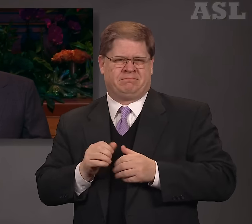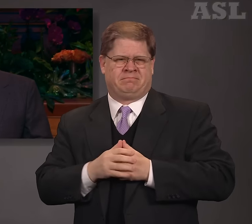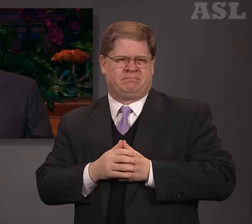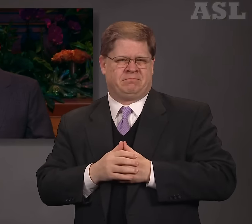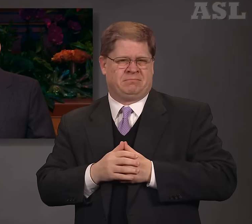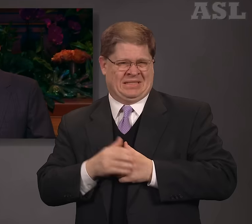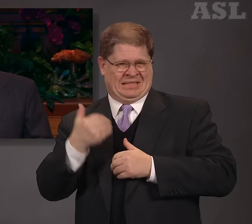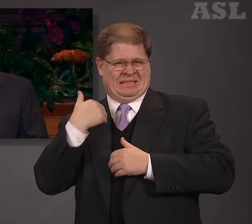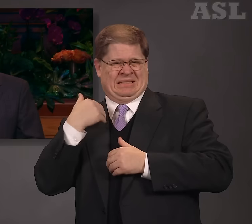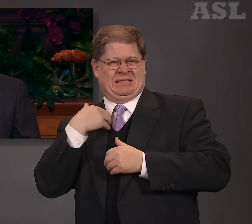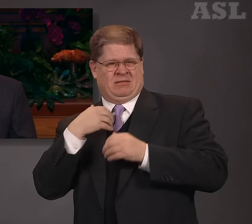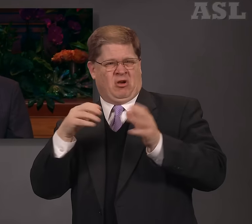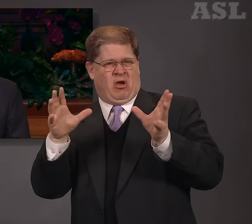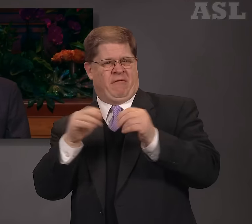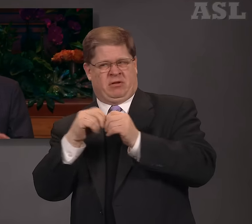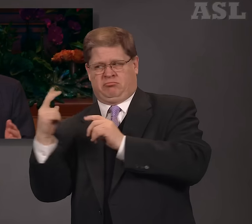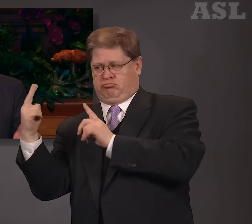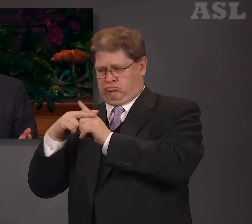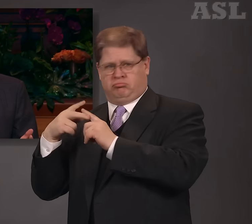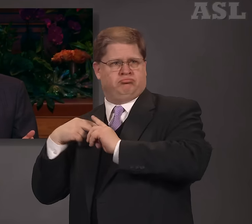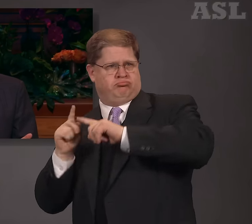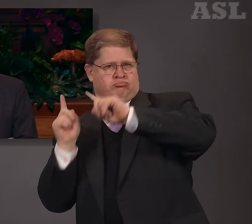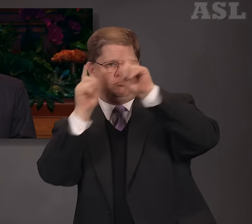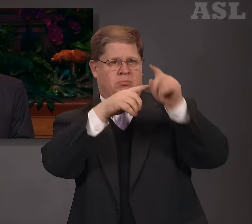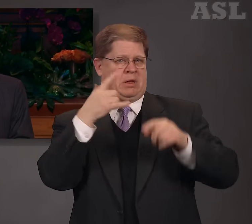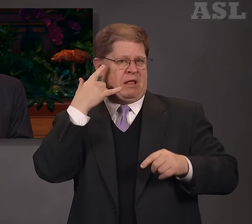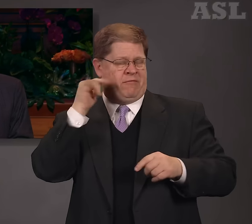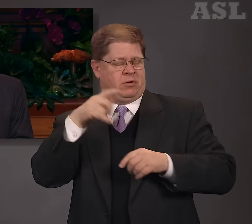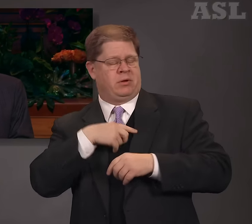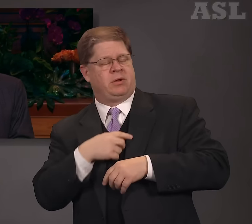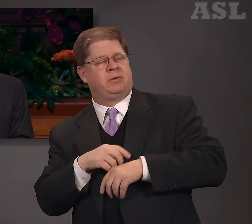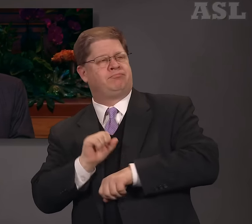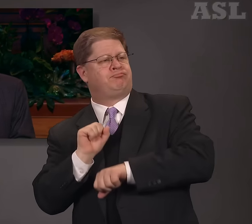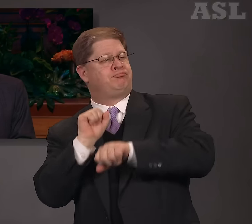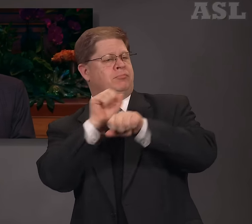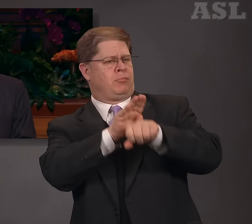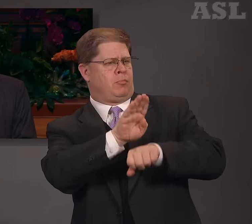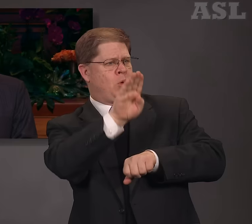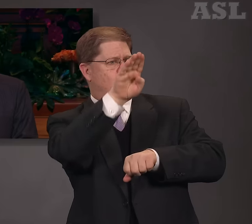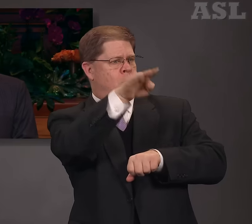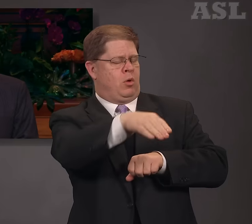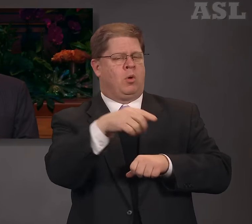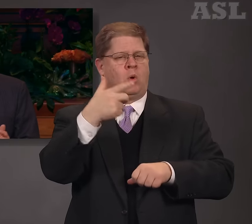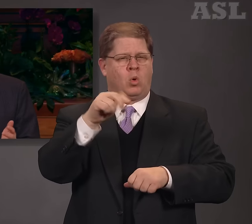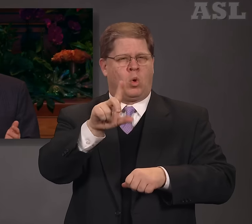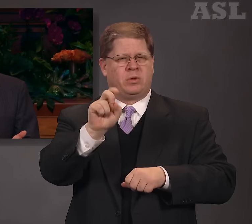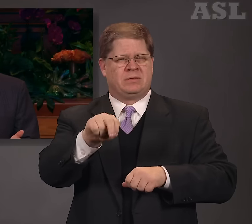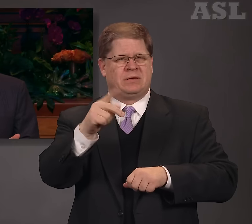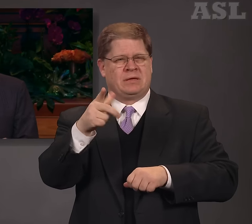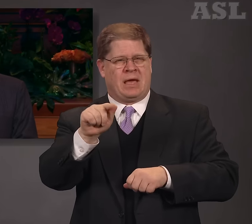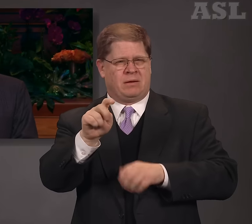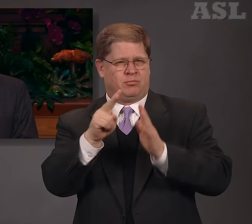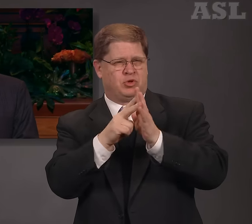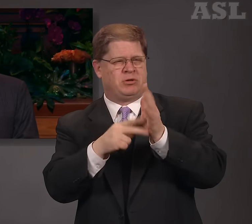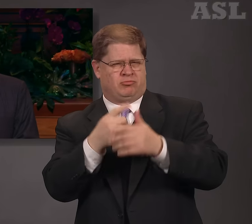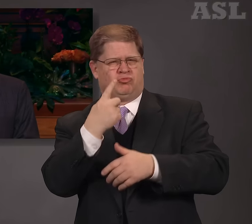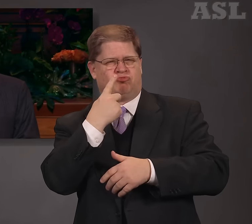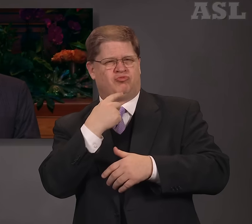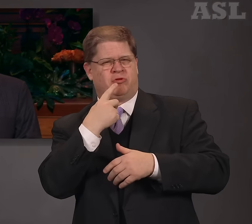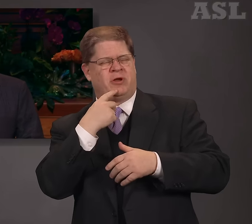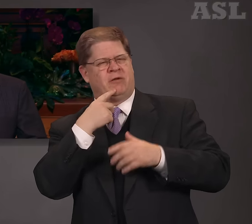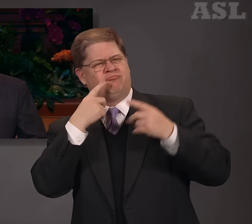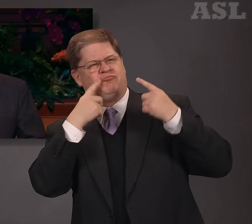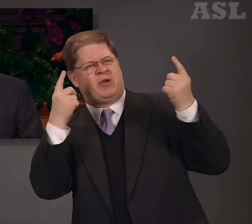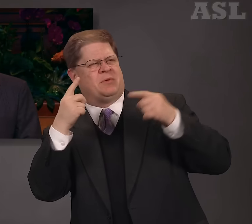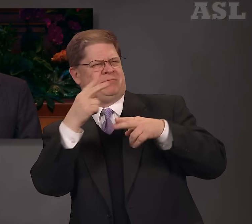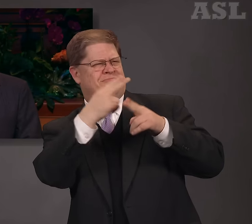Recently, a conference assignment took me to California, where I once again crossed the iconic Golden Gate Bridge, regarded